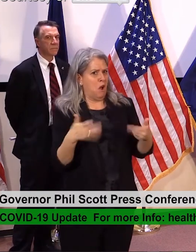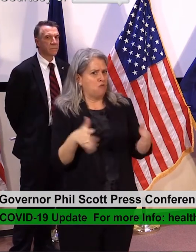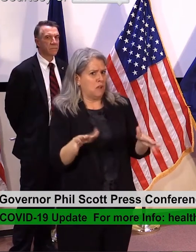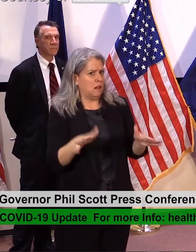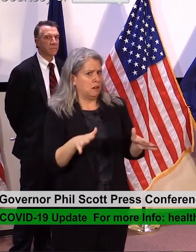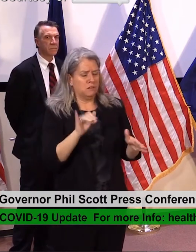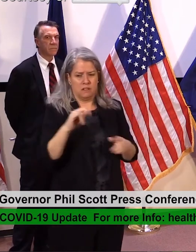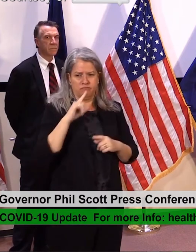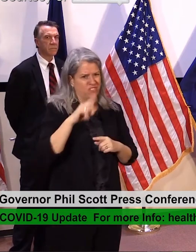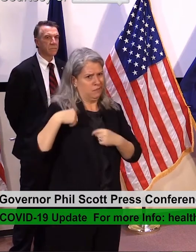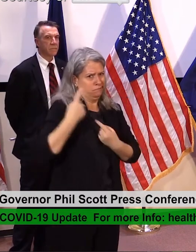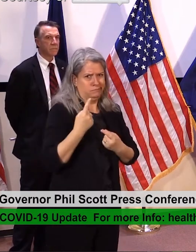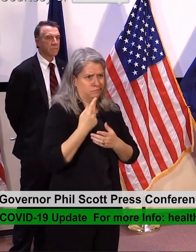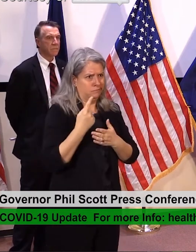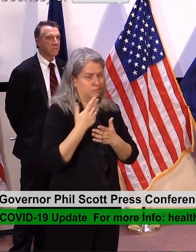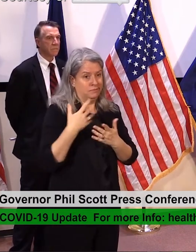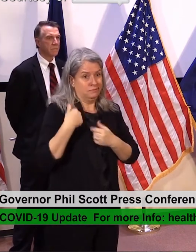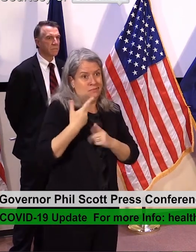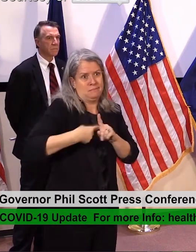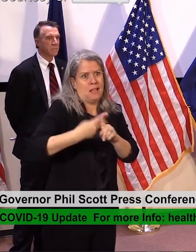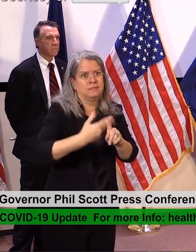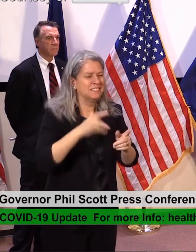ongoing for weeks, if not months.